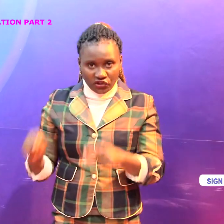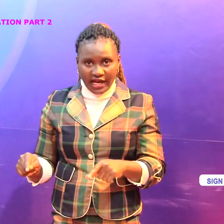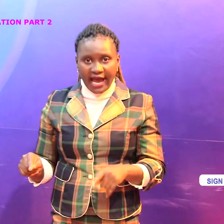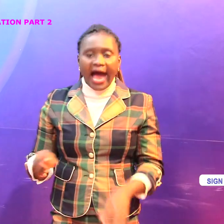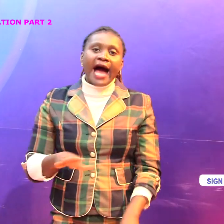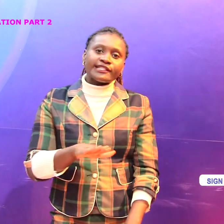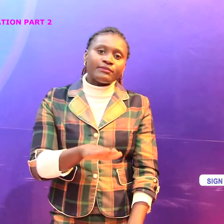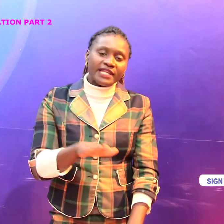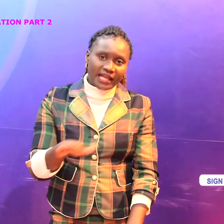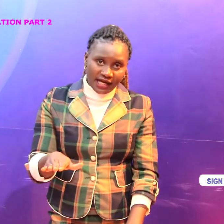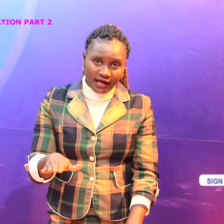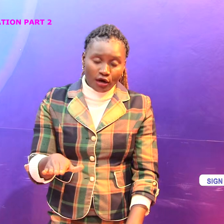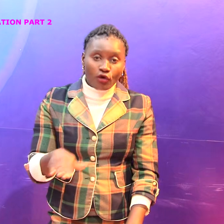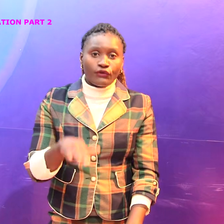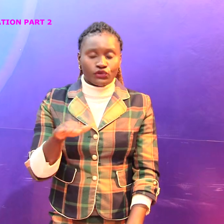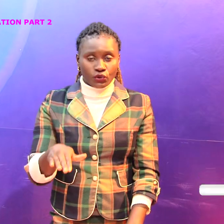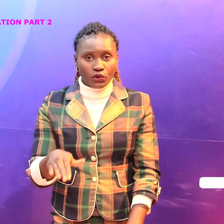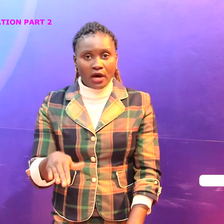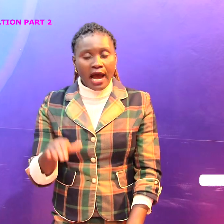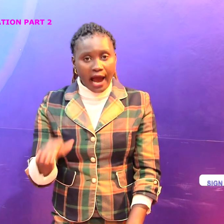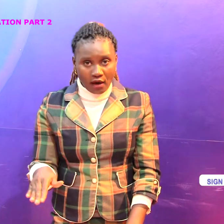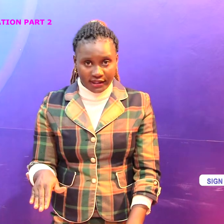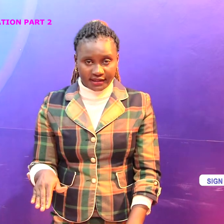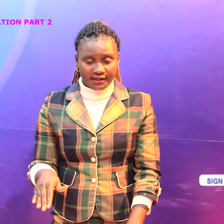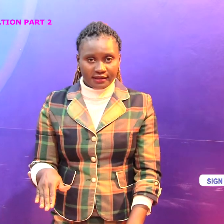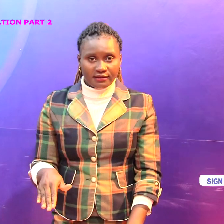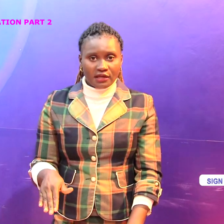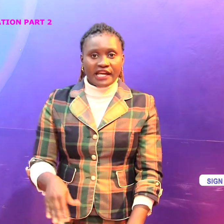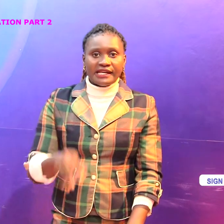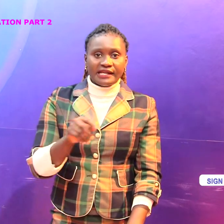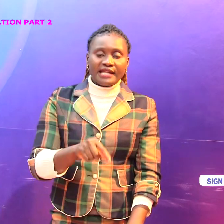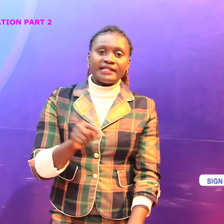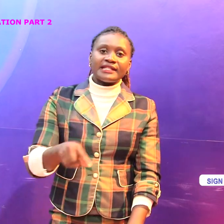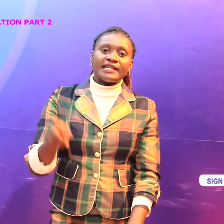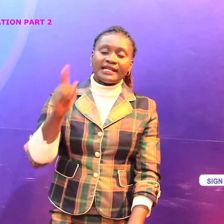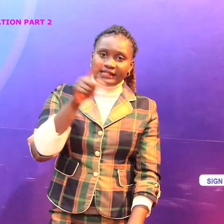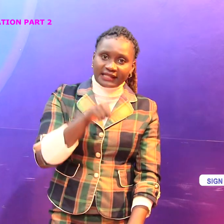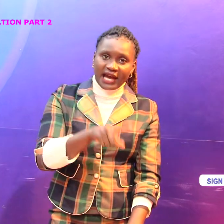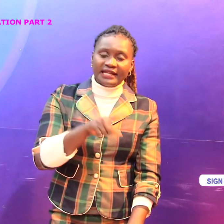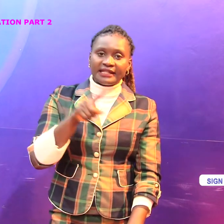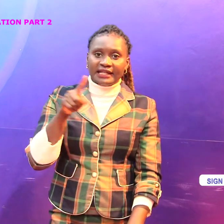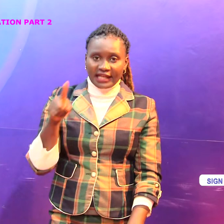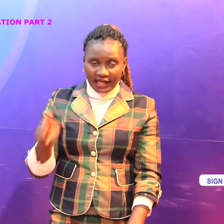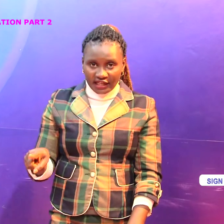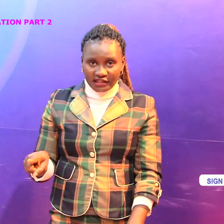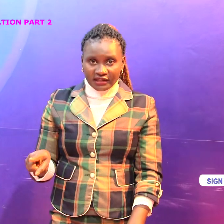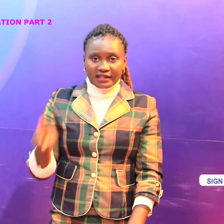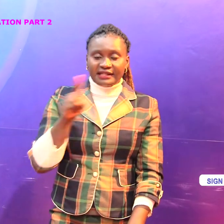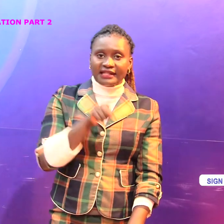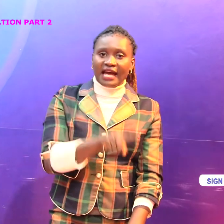commissioner has been here for 2 hours. That is in the Signed English.